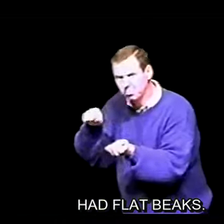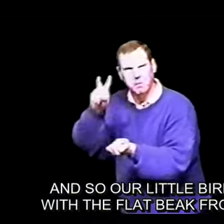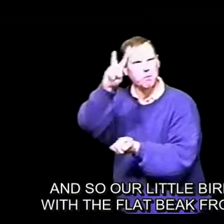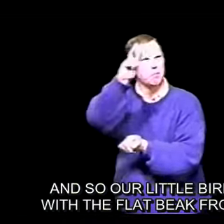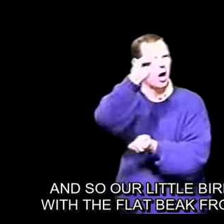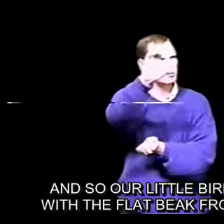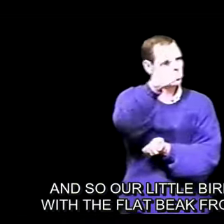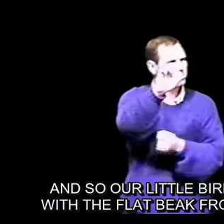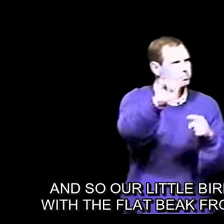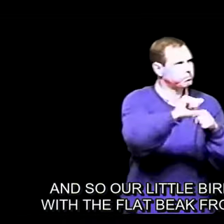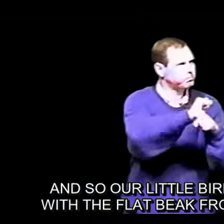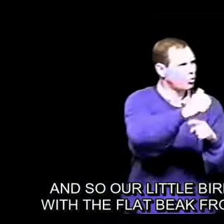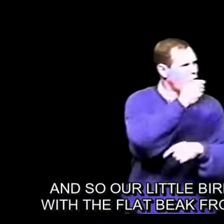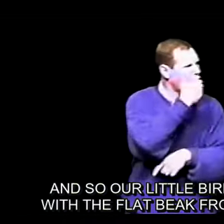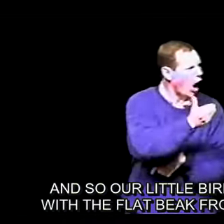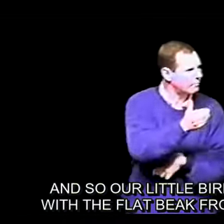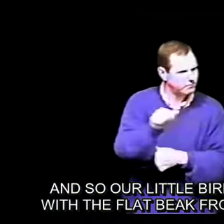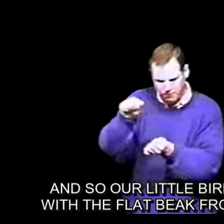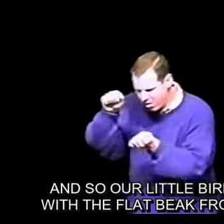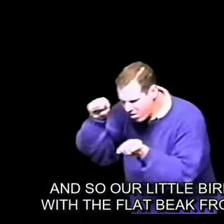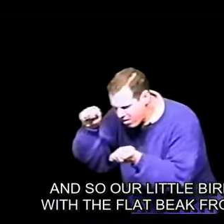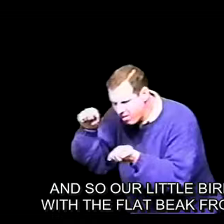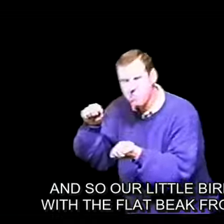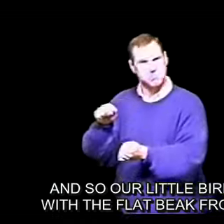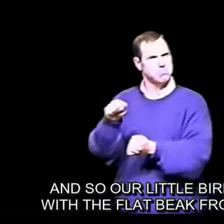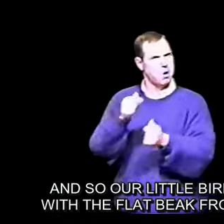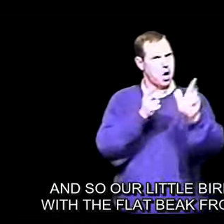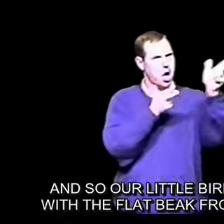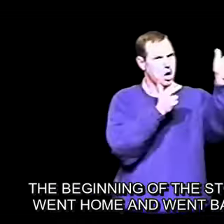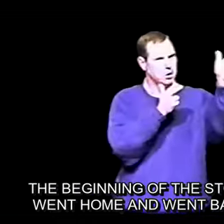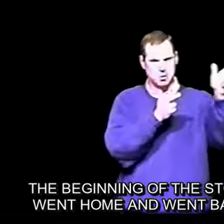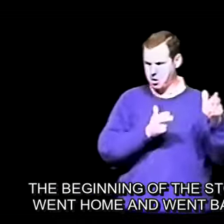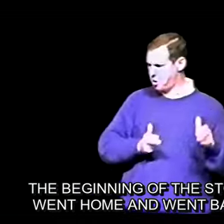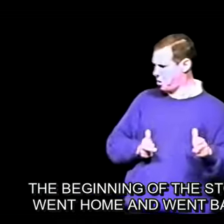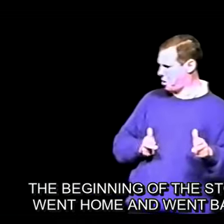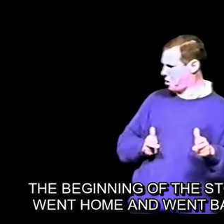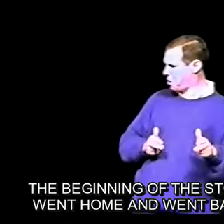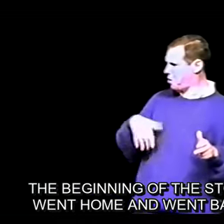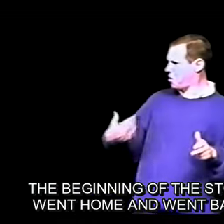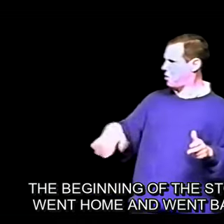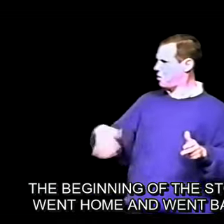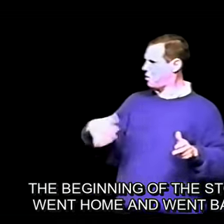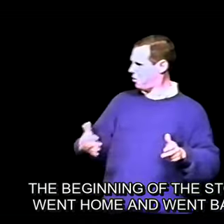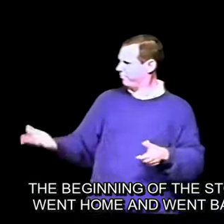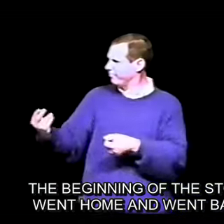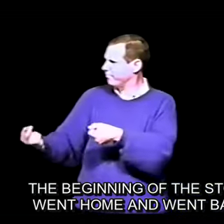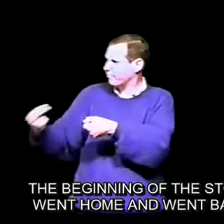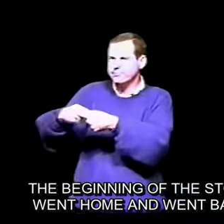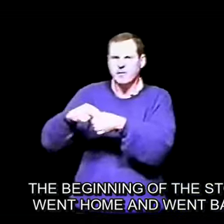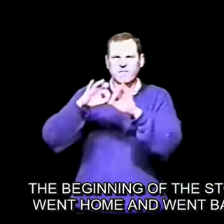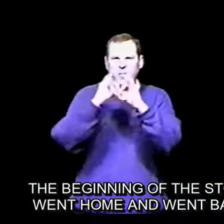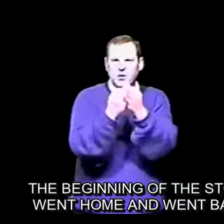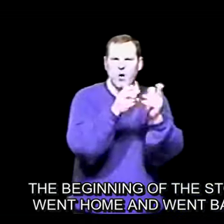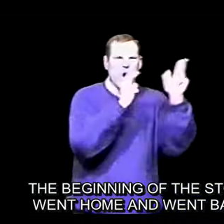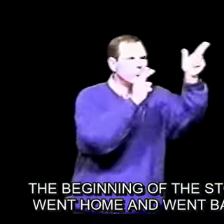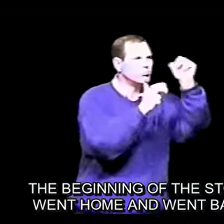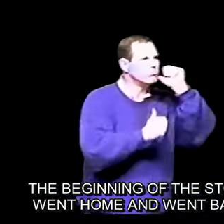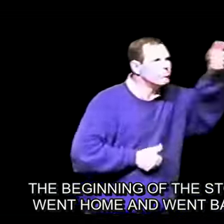little bird with the flat beak from the beginning of the story went home and went back to